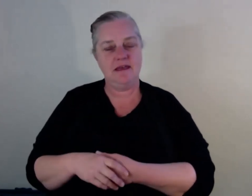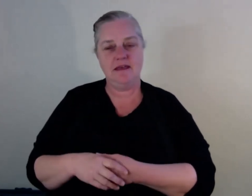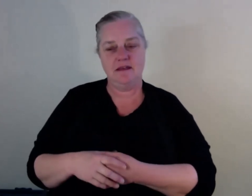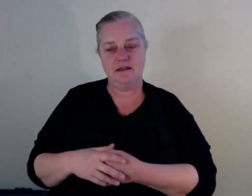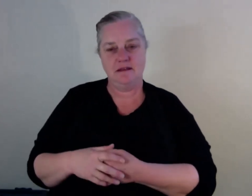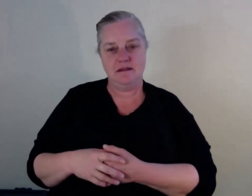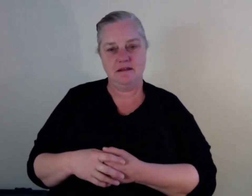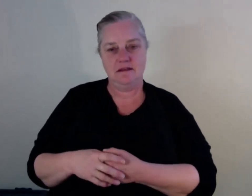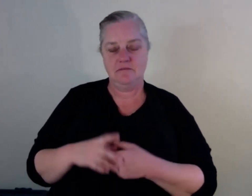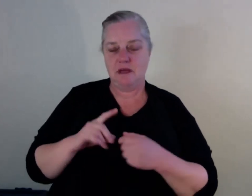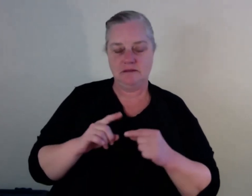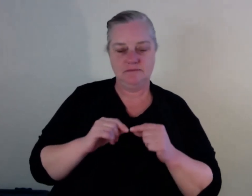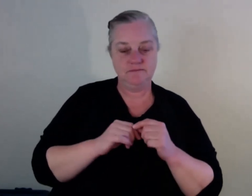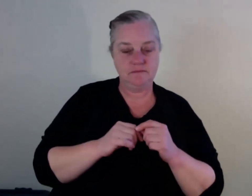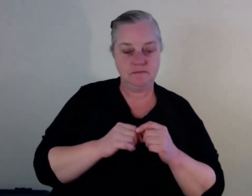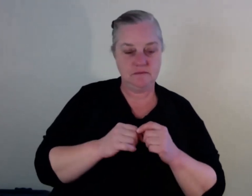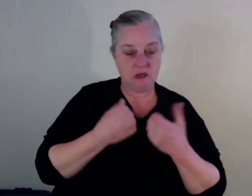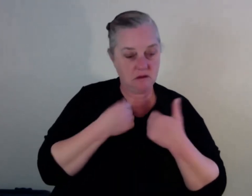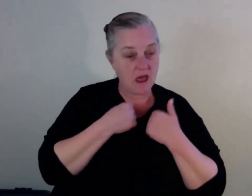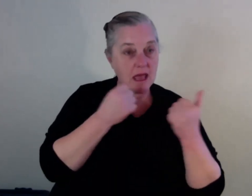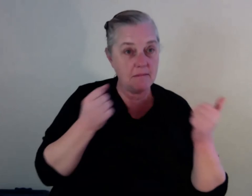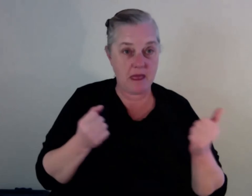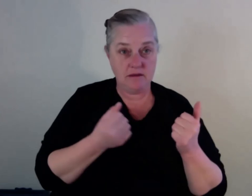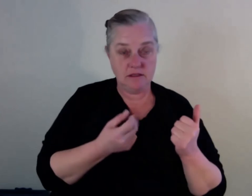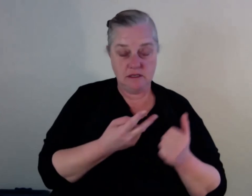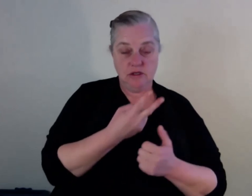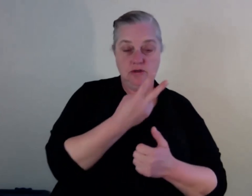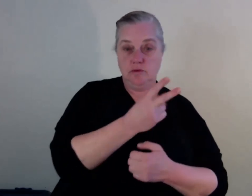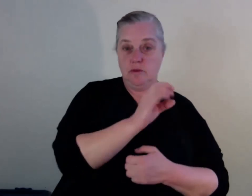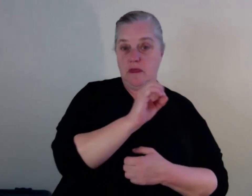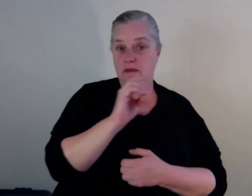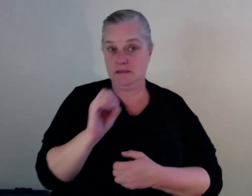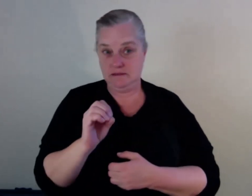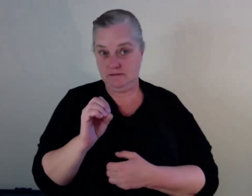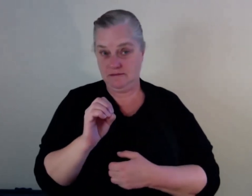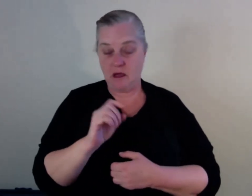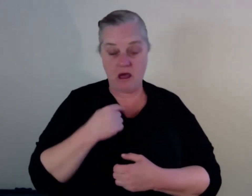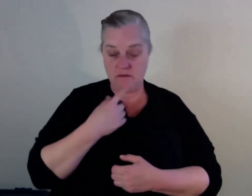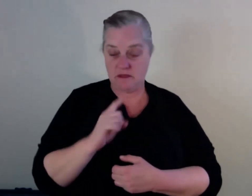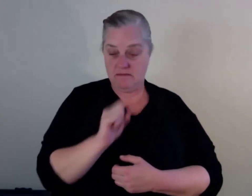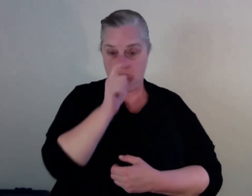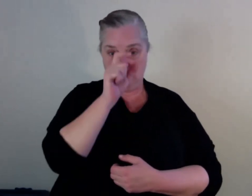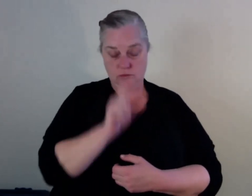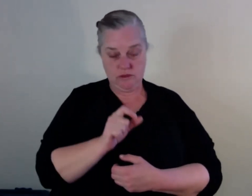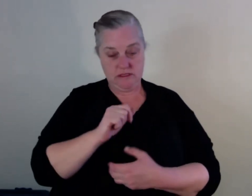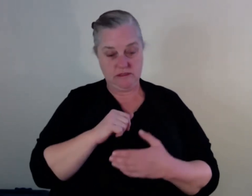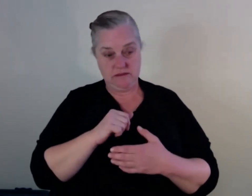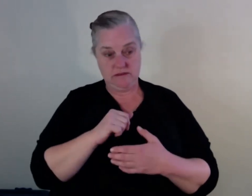was out in my community. I was the first person to come outside, nobody really to reach to, but where I felt safe was in the community that